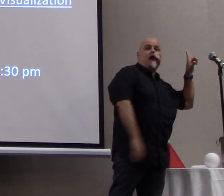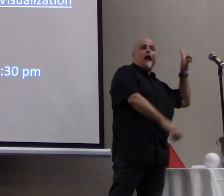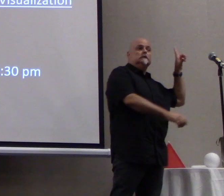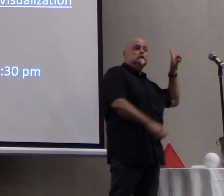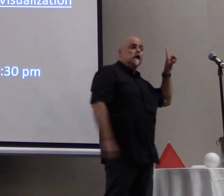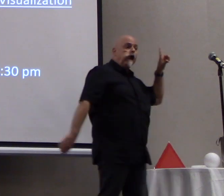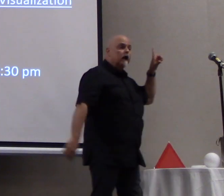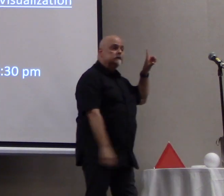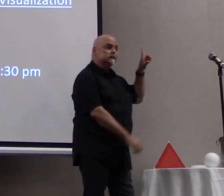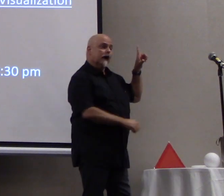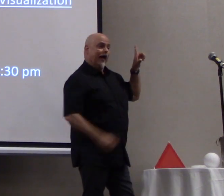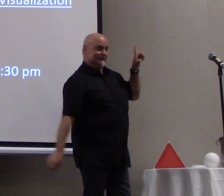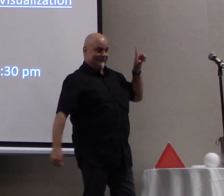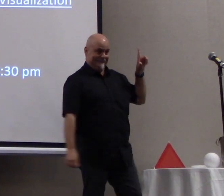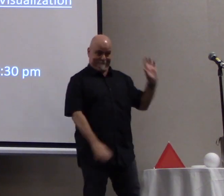Classifiers.